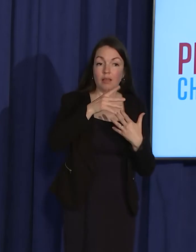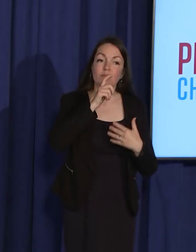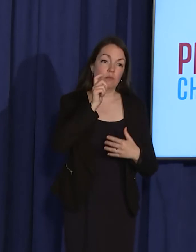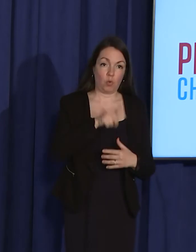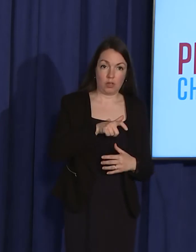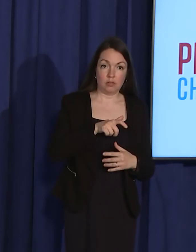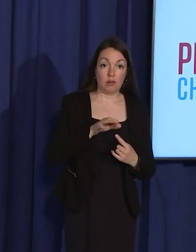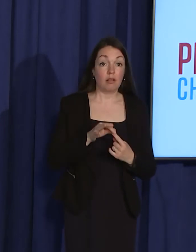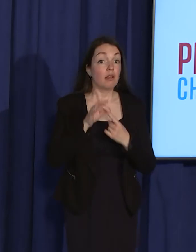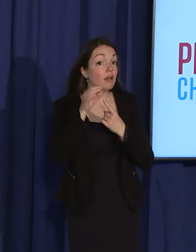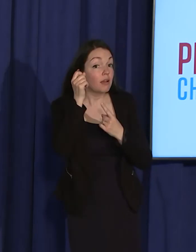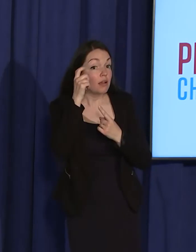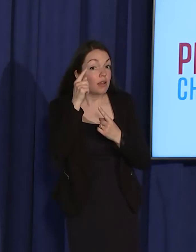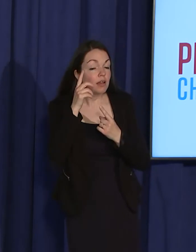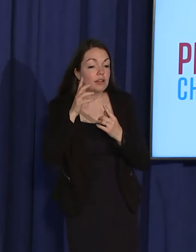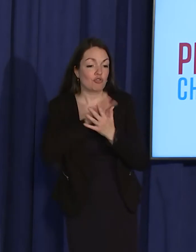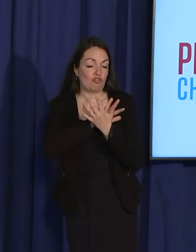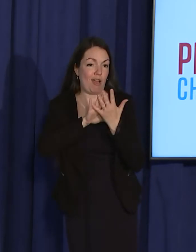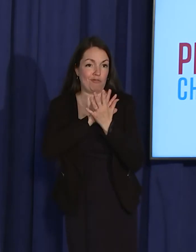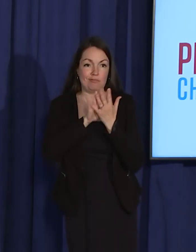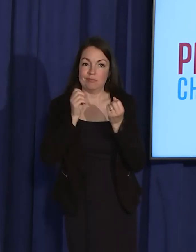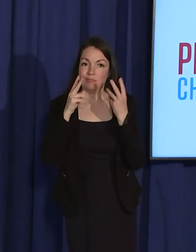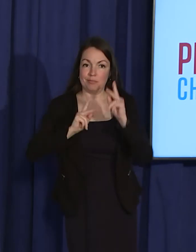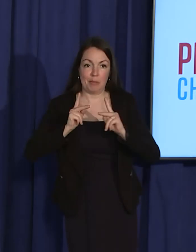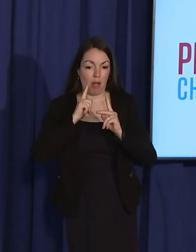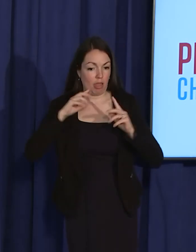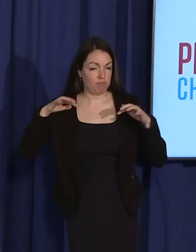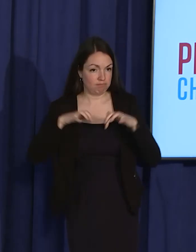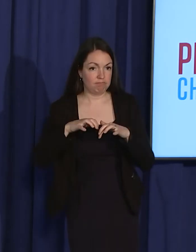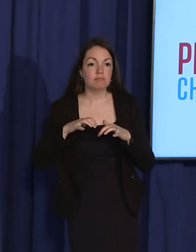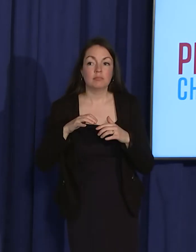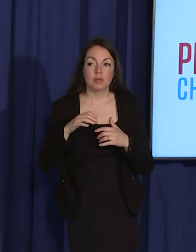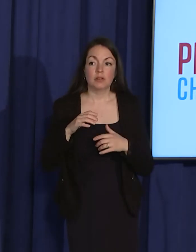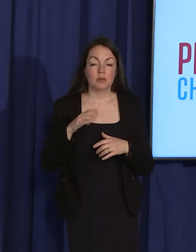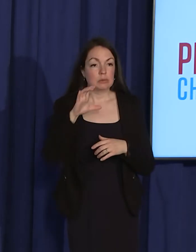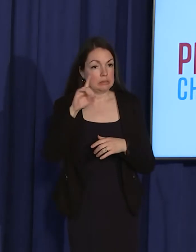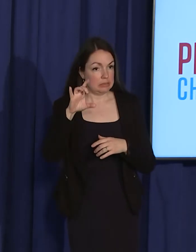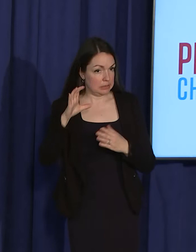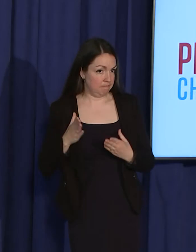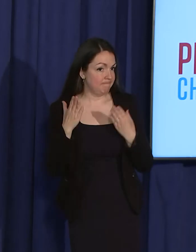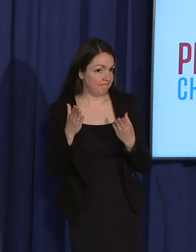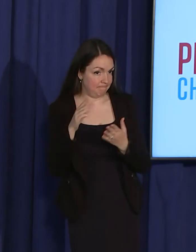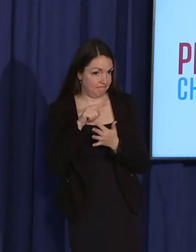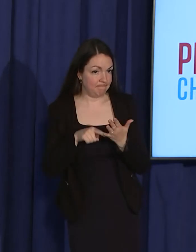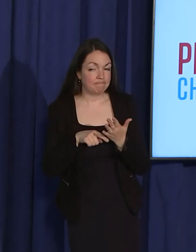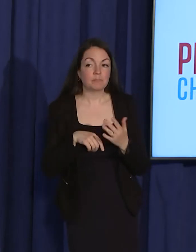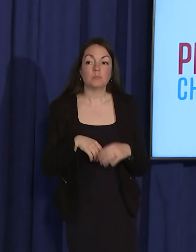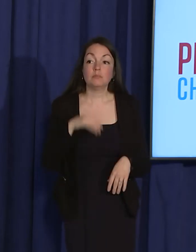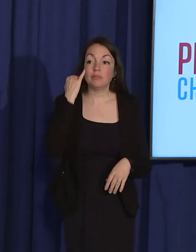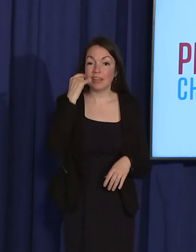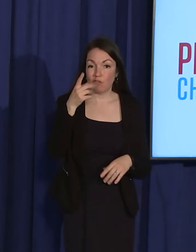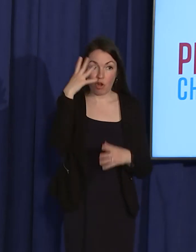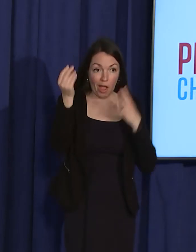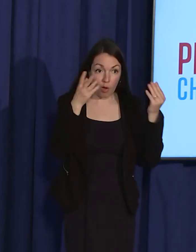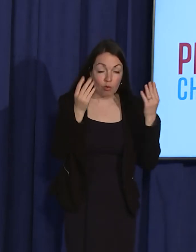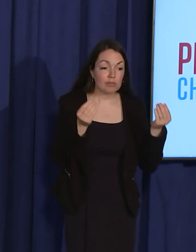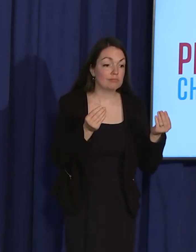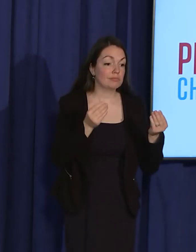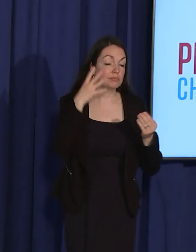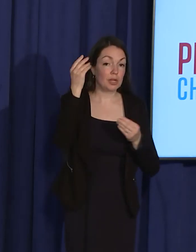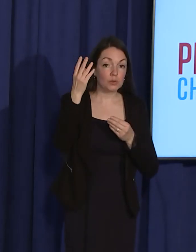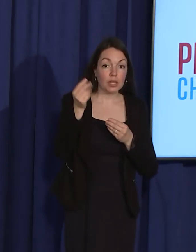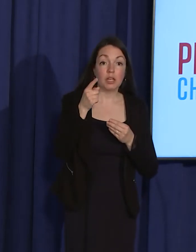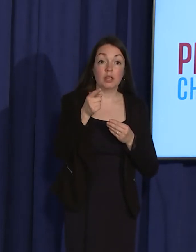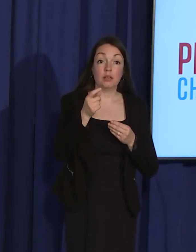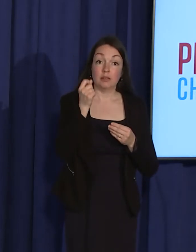in crowded settings, which is what the CDC recommended. And so if you are out and about, this is just highlighting again that you